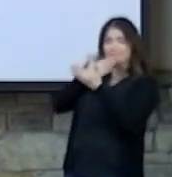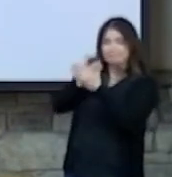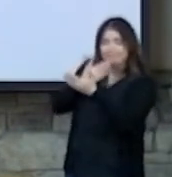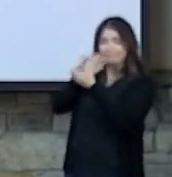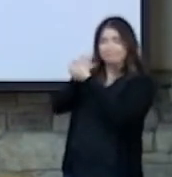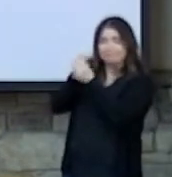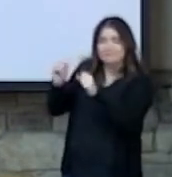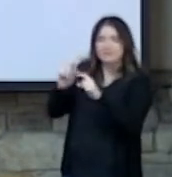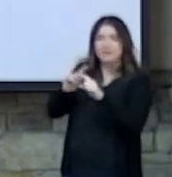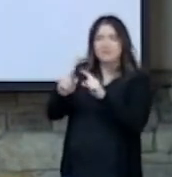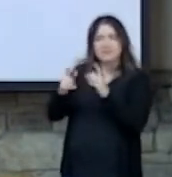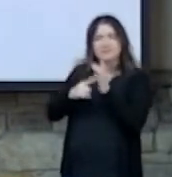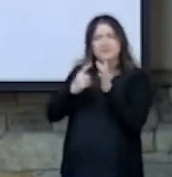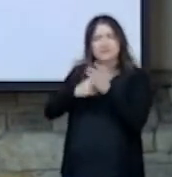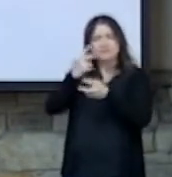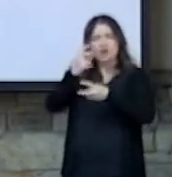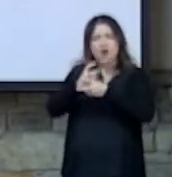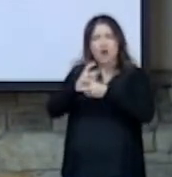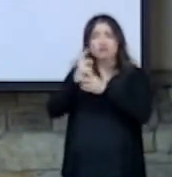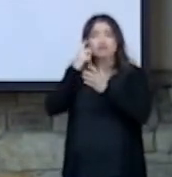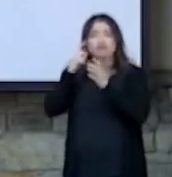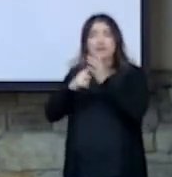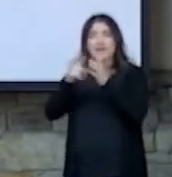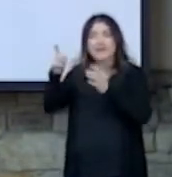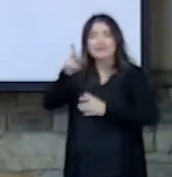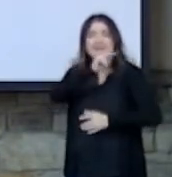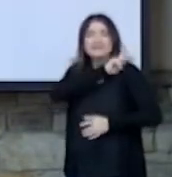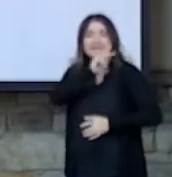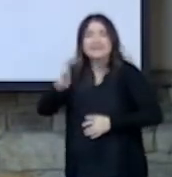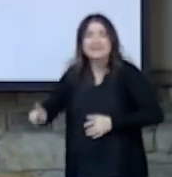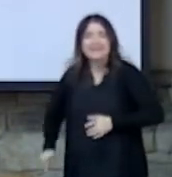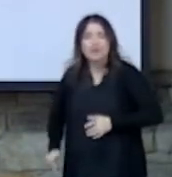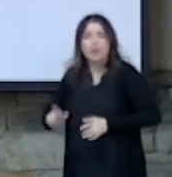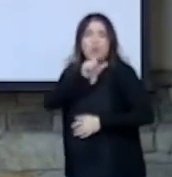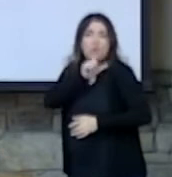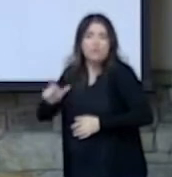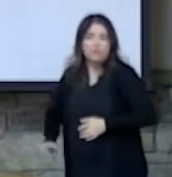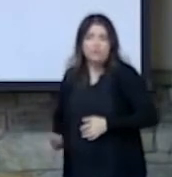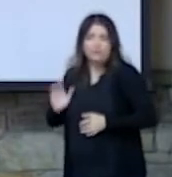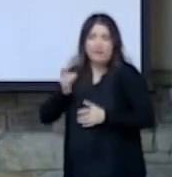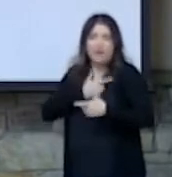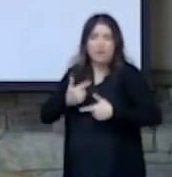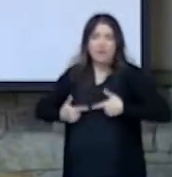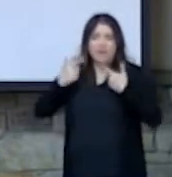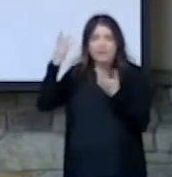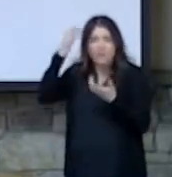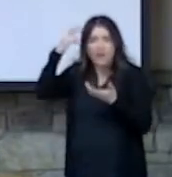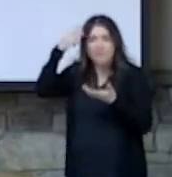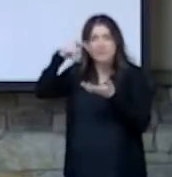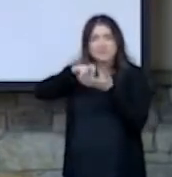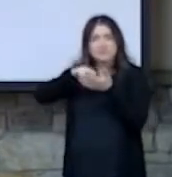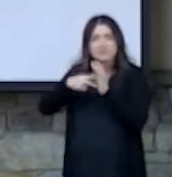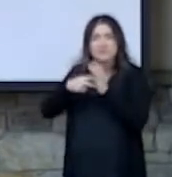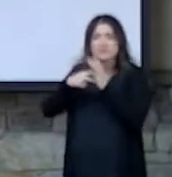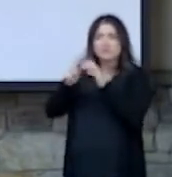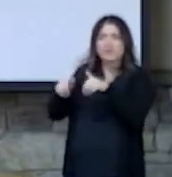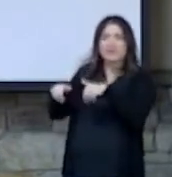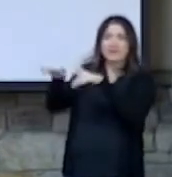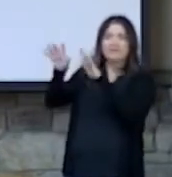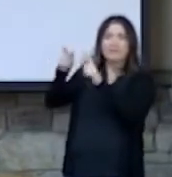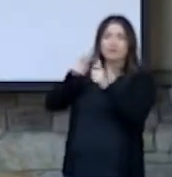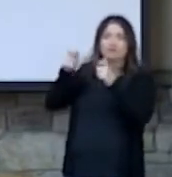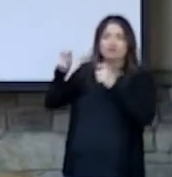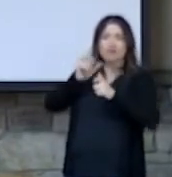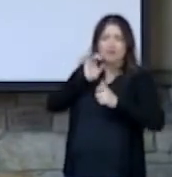as King and Lord of our lives, because that means giving up total control and giving it to Him. And we think